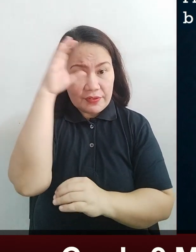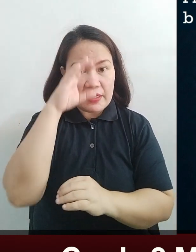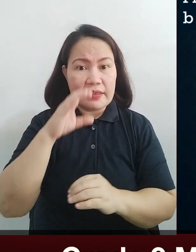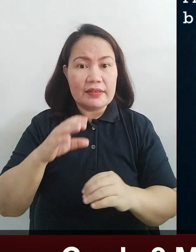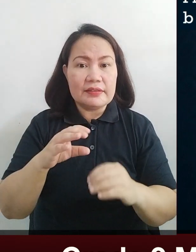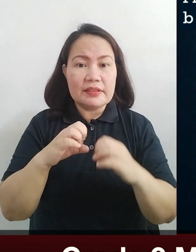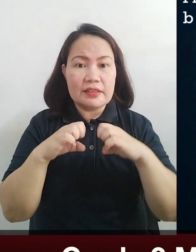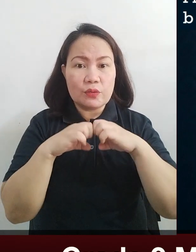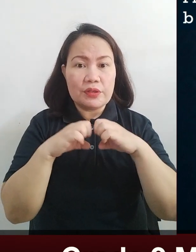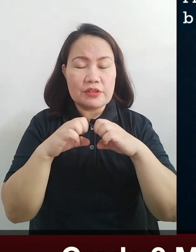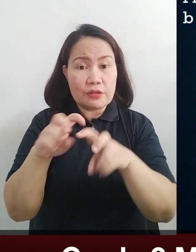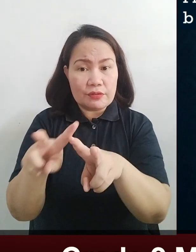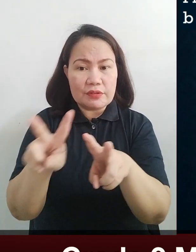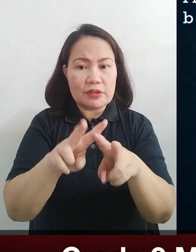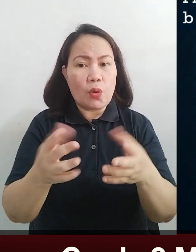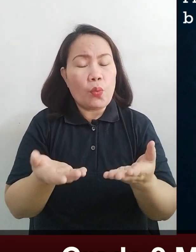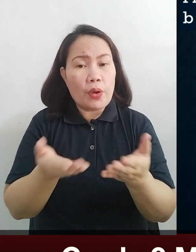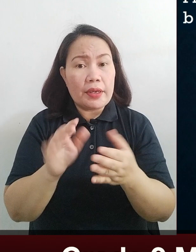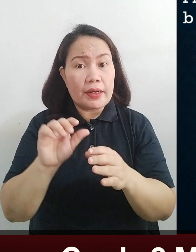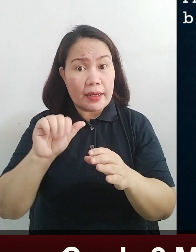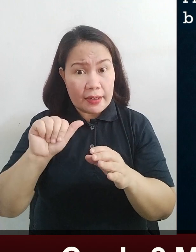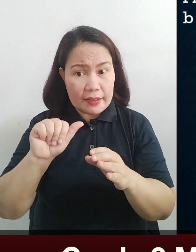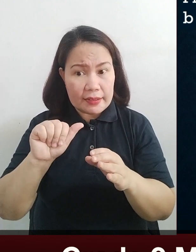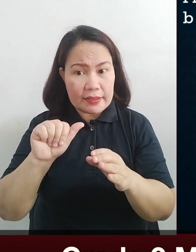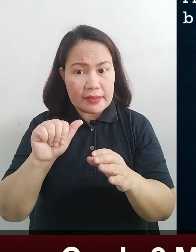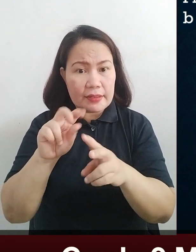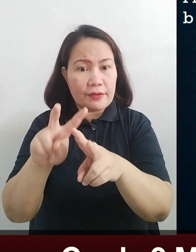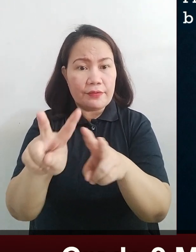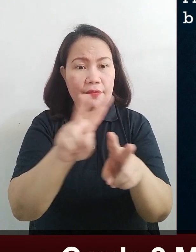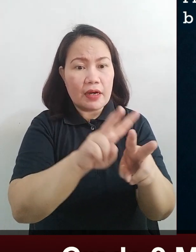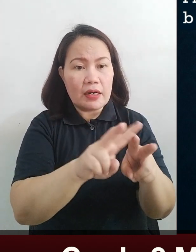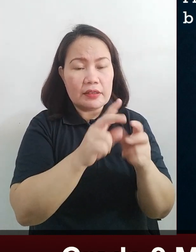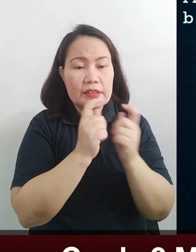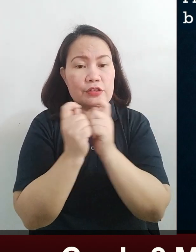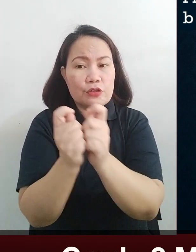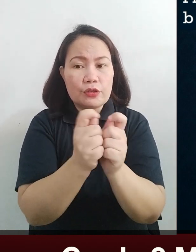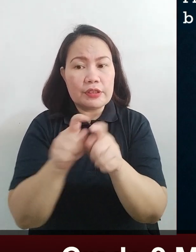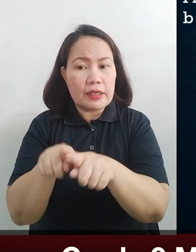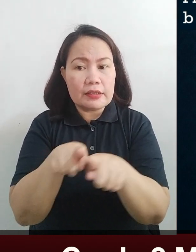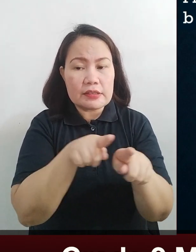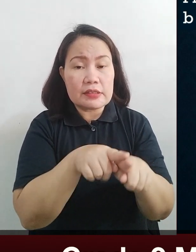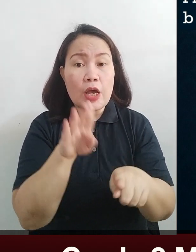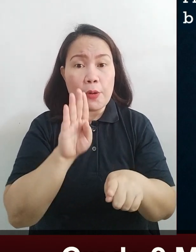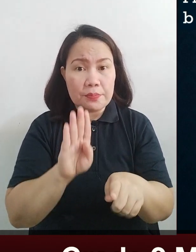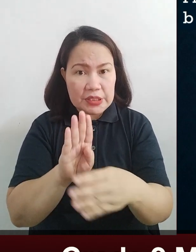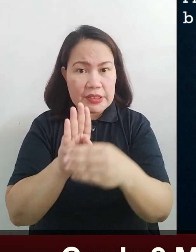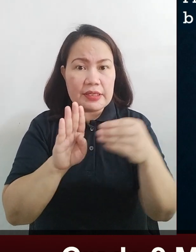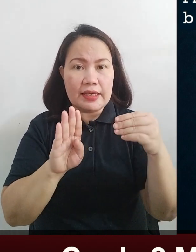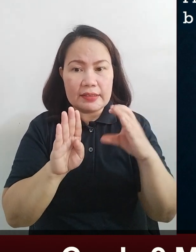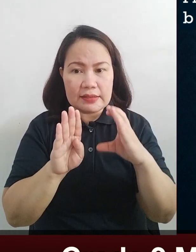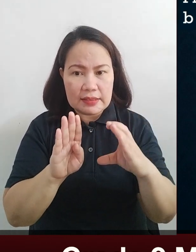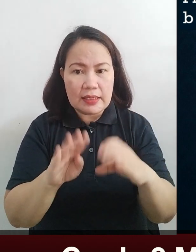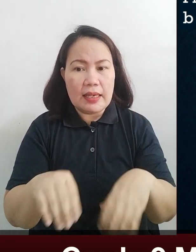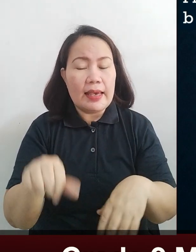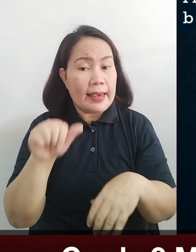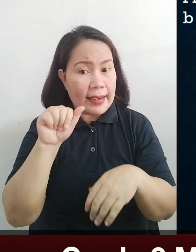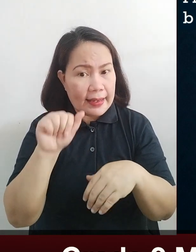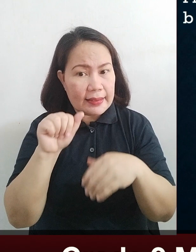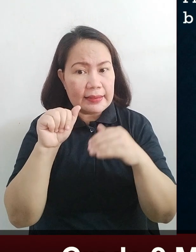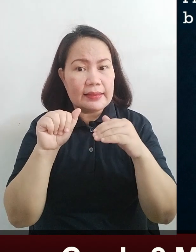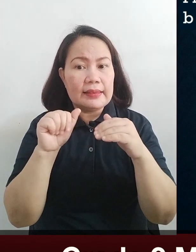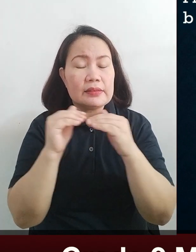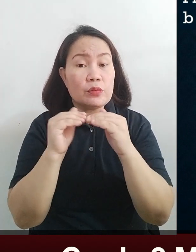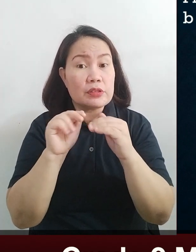Find the equation of variation where A varies jointly as B and C, and A equals